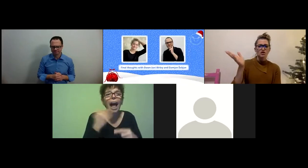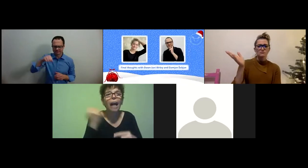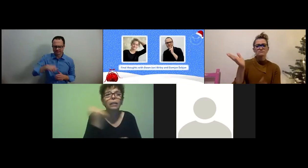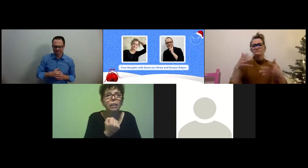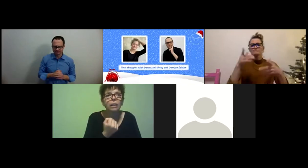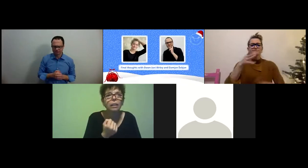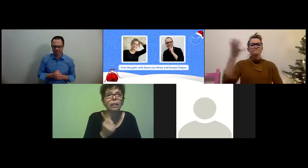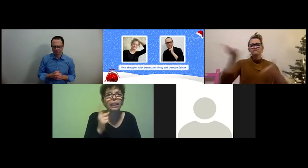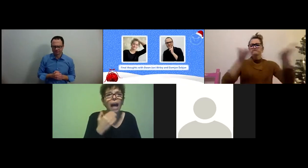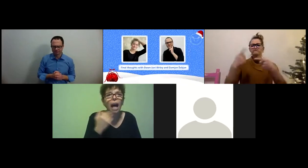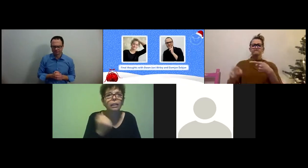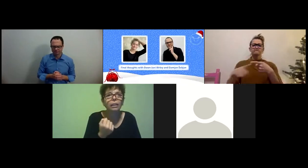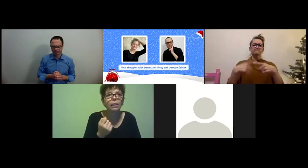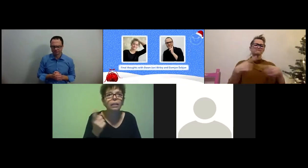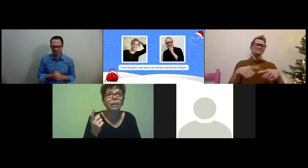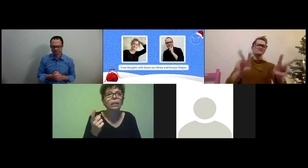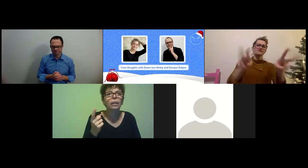of friends.